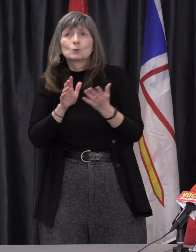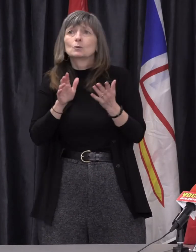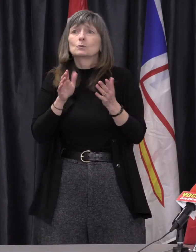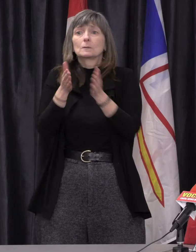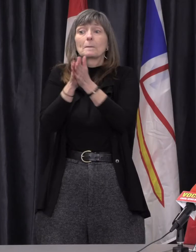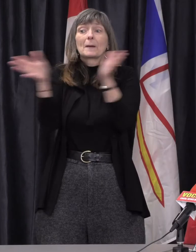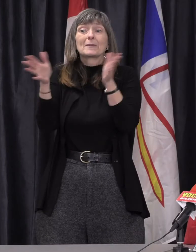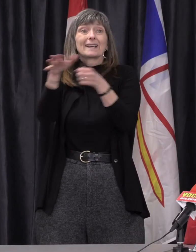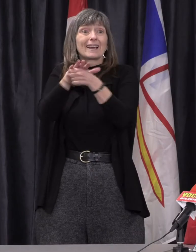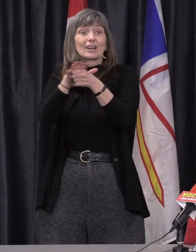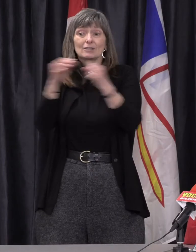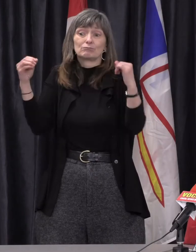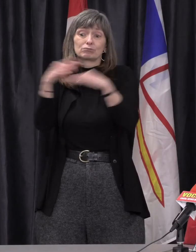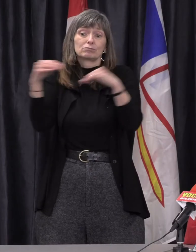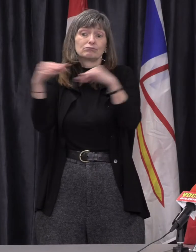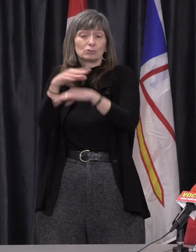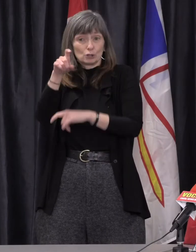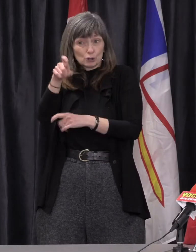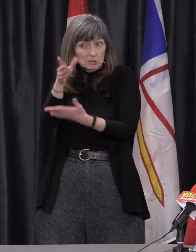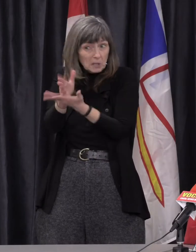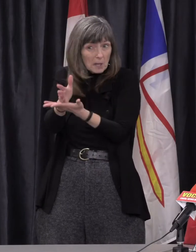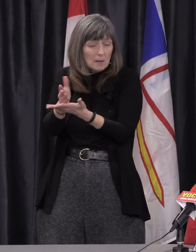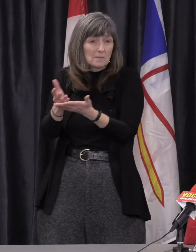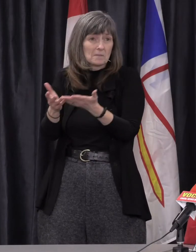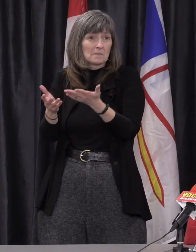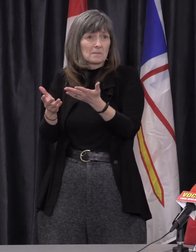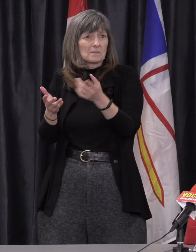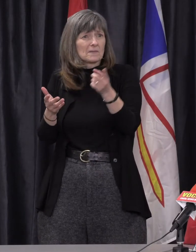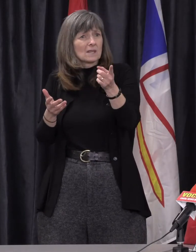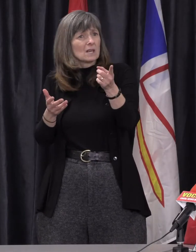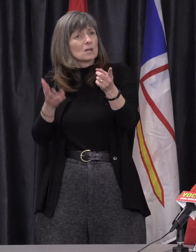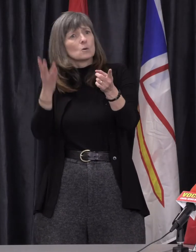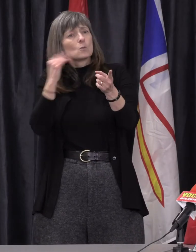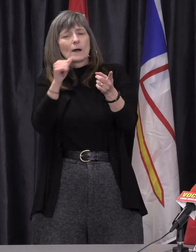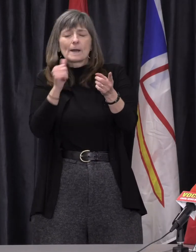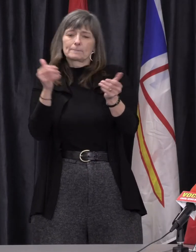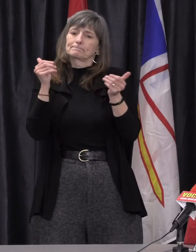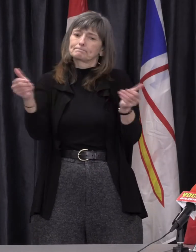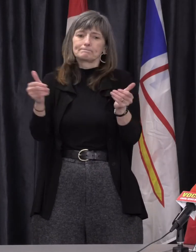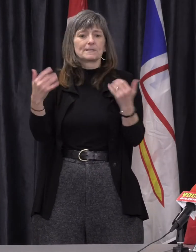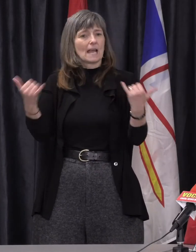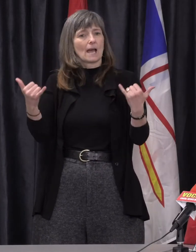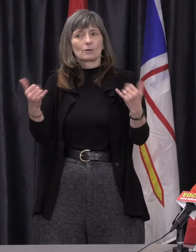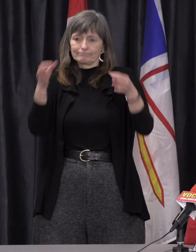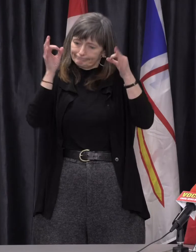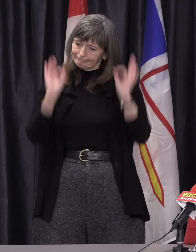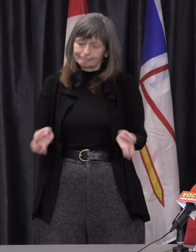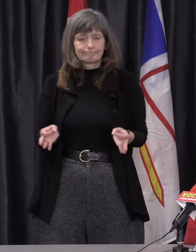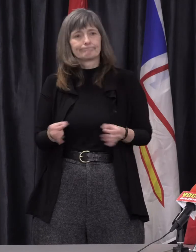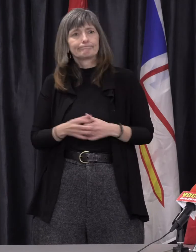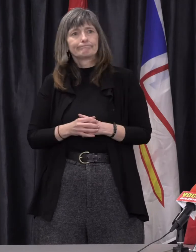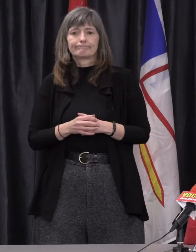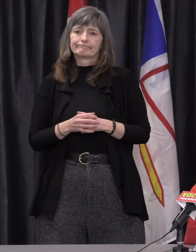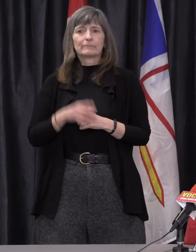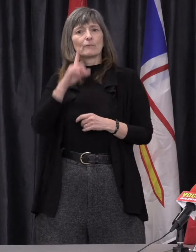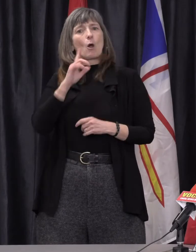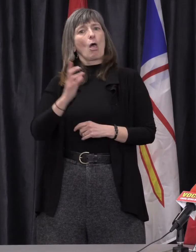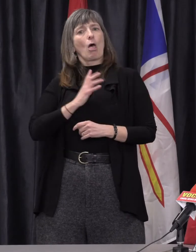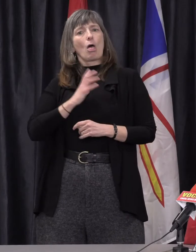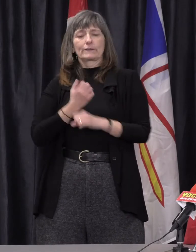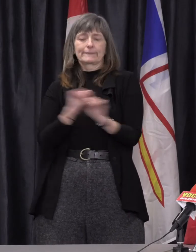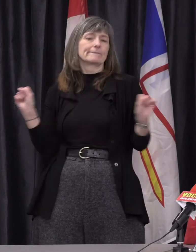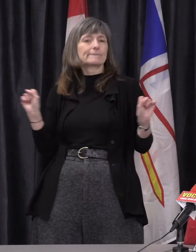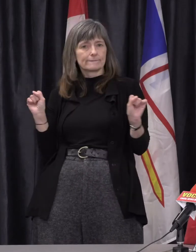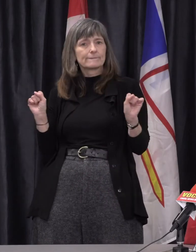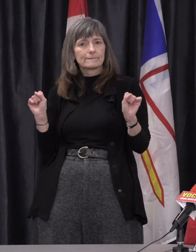public gathering areas, why not just say, let's do this now, and just to be on the safe side rather than